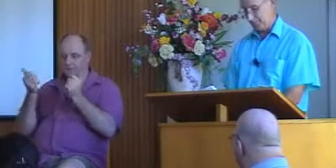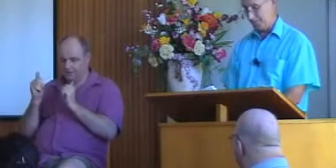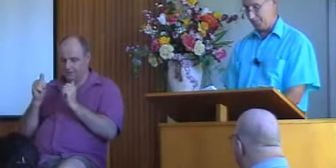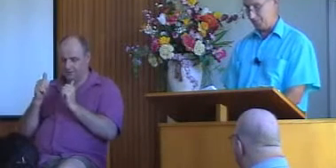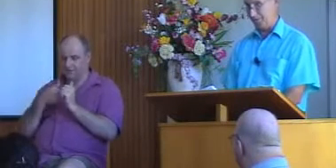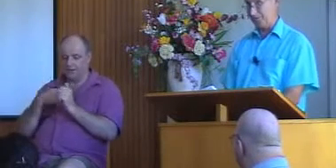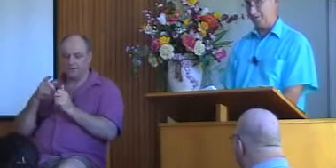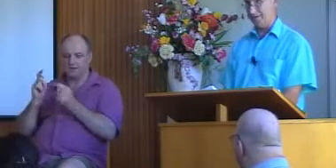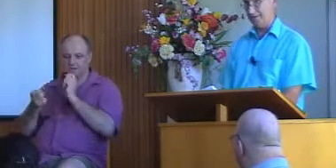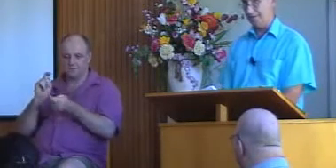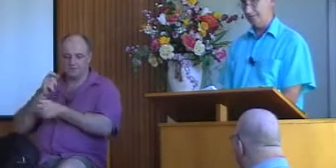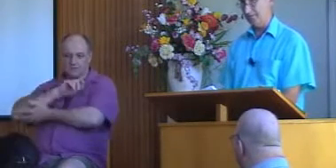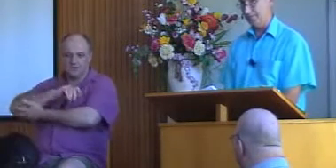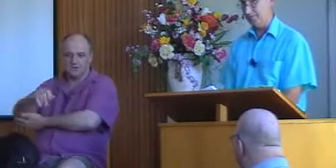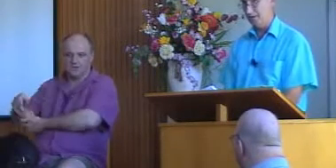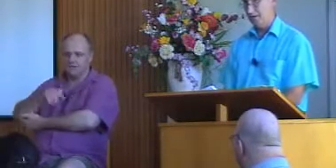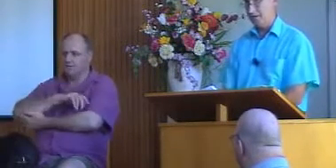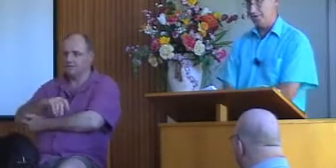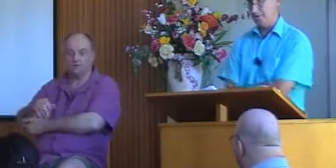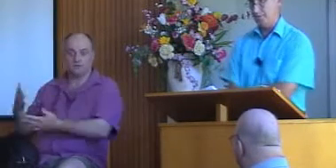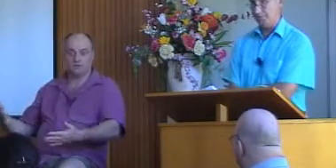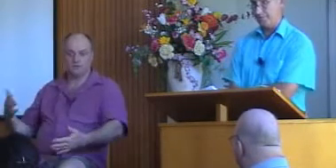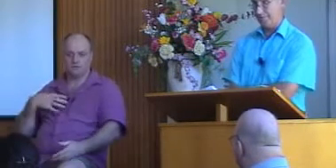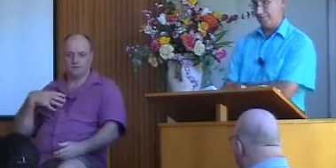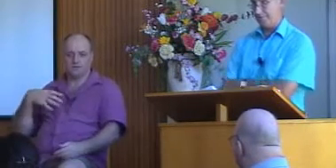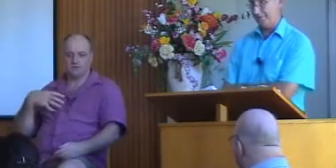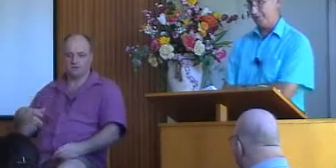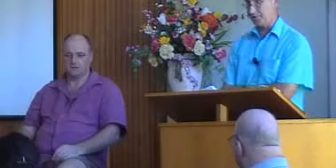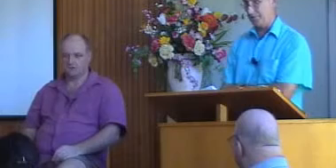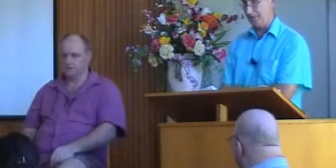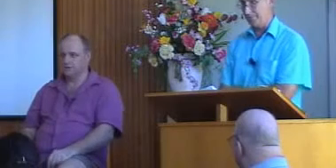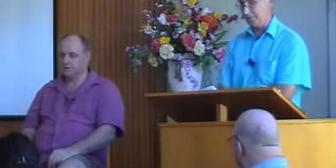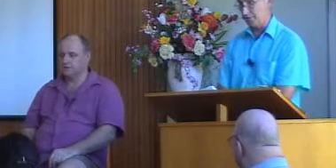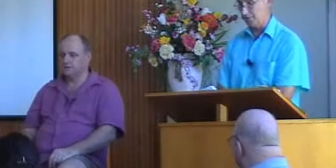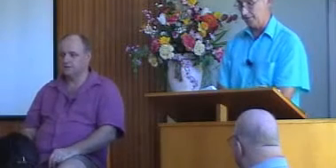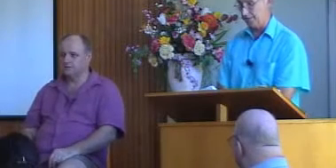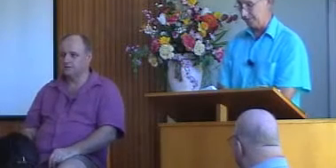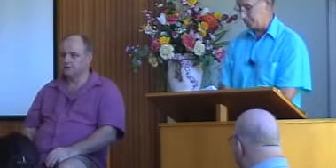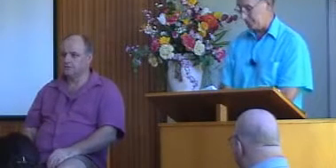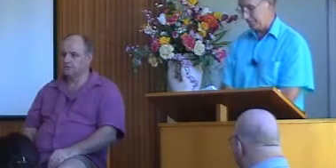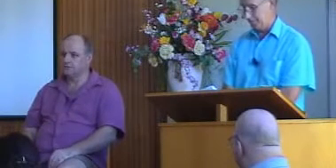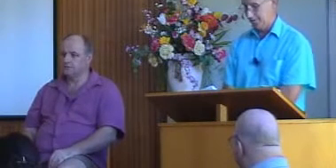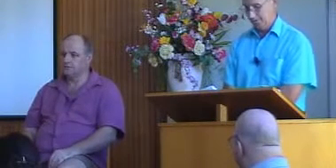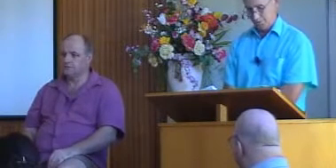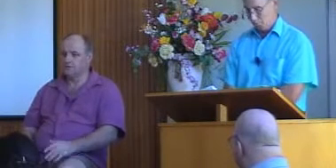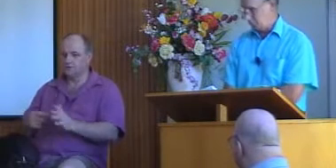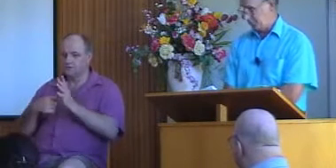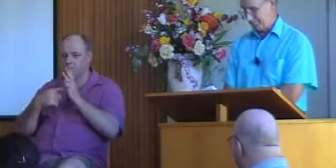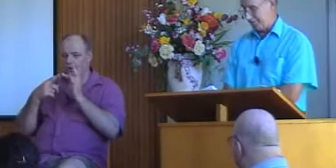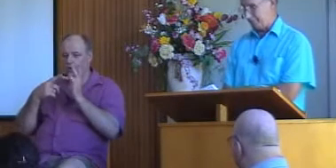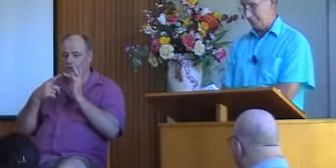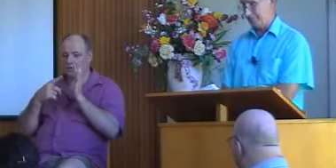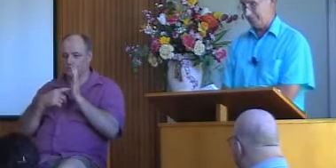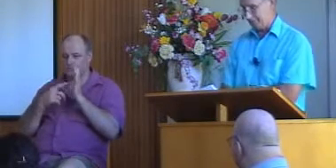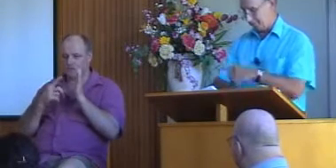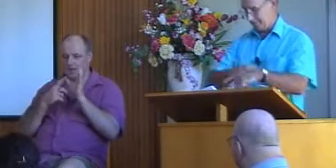And I was quite stunned over that. I'd known a lot of people over my tennis career, tennis elbow, and they tried all sorts